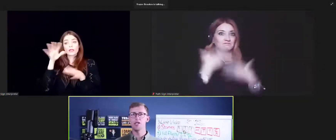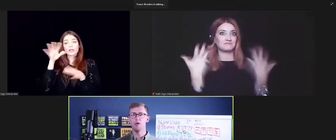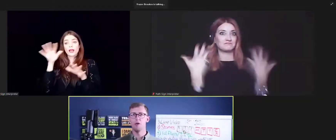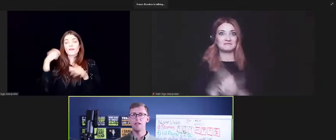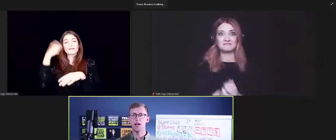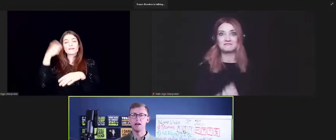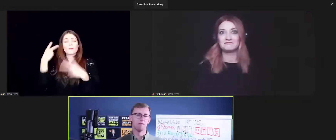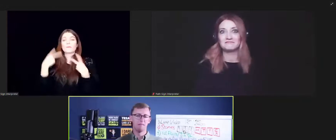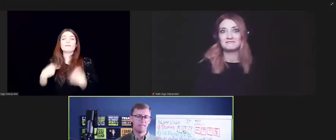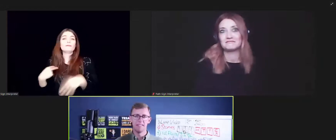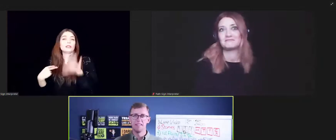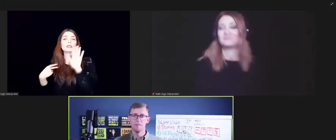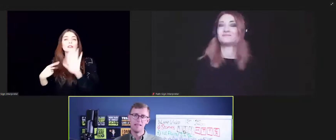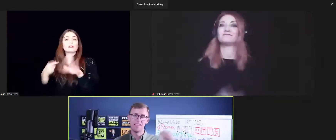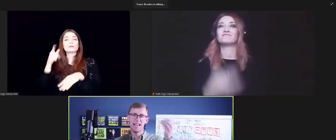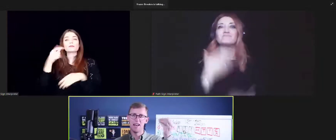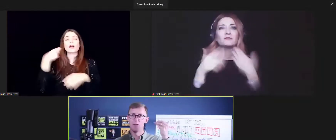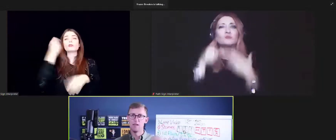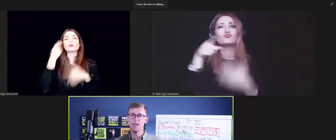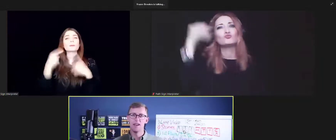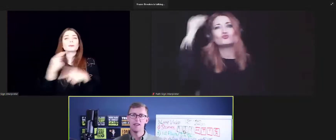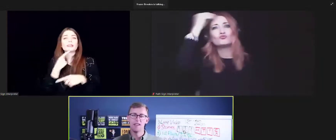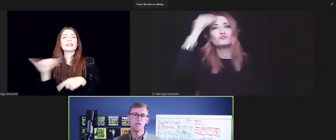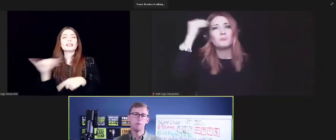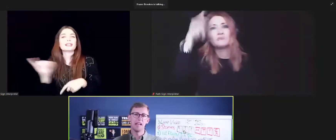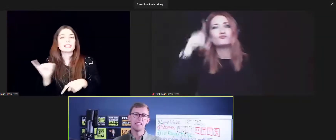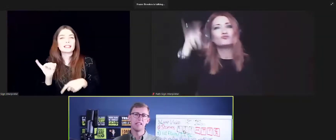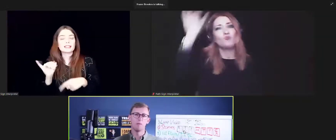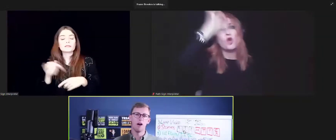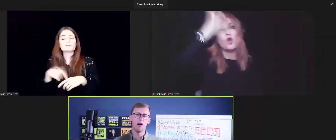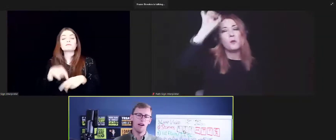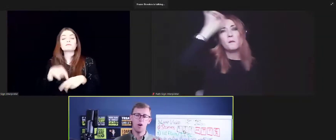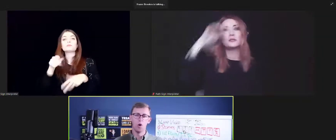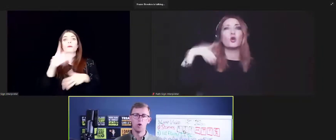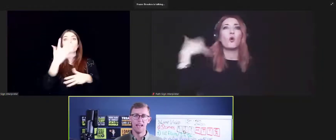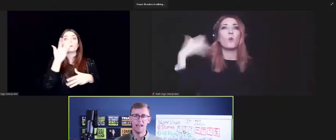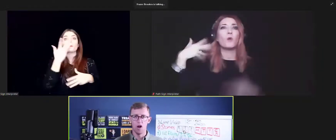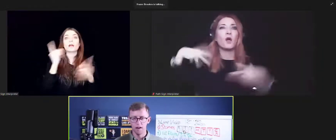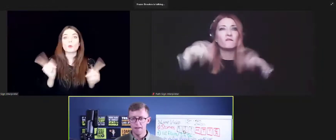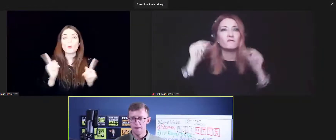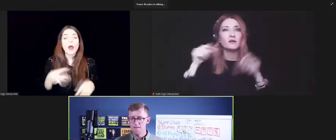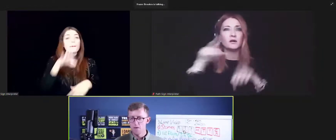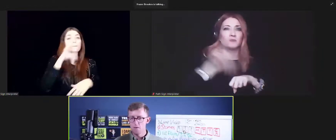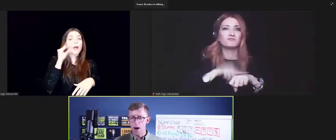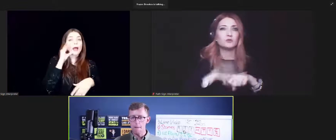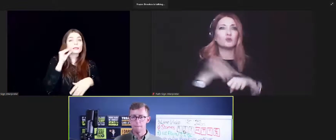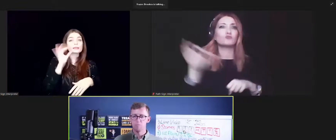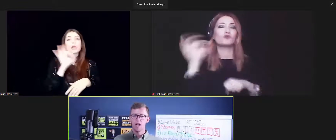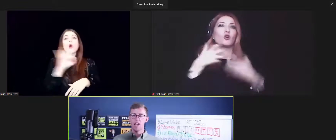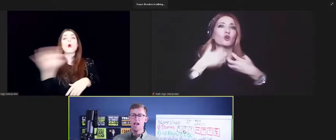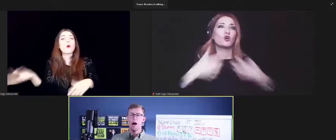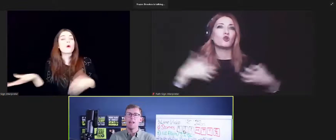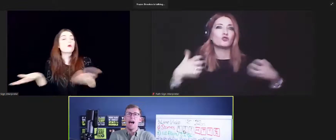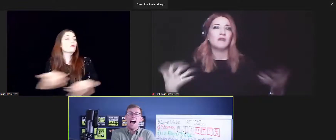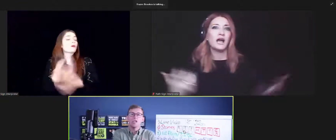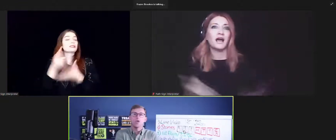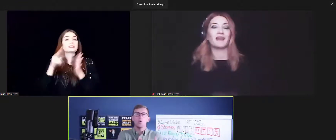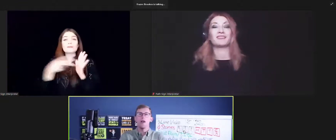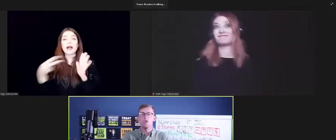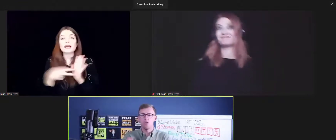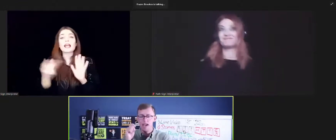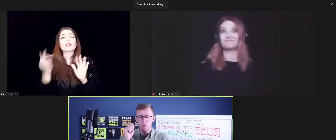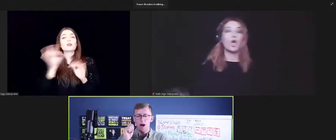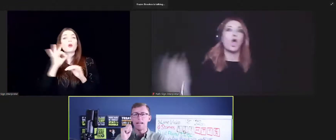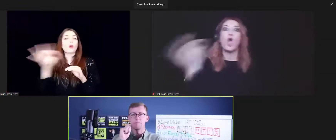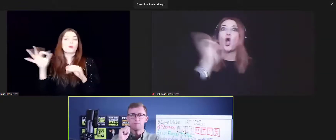Pasta or pizza? For my Italianos out there, spaghetti carbonara all day long, right? I'm going to ask